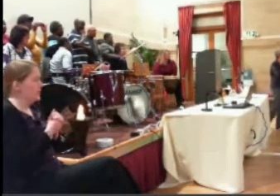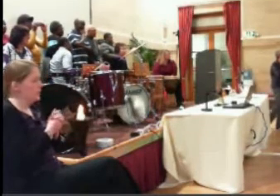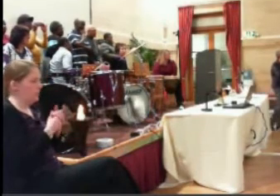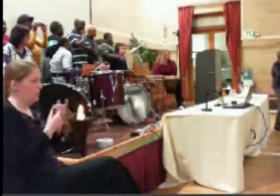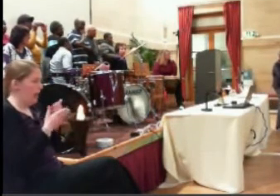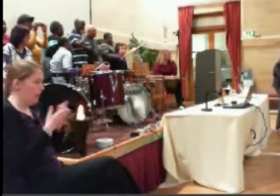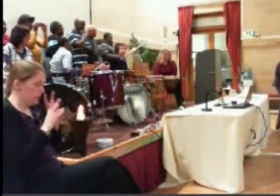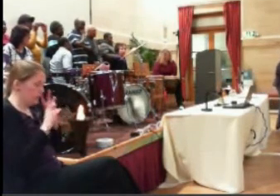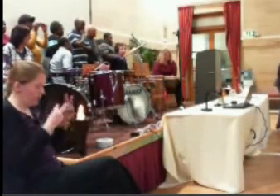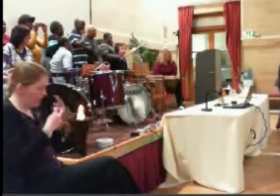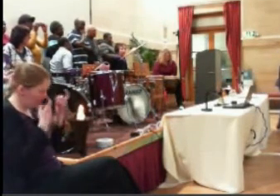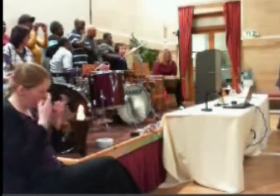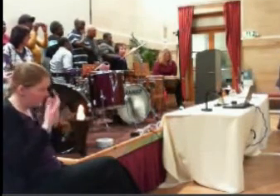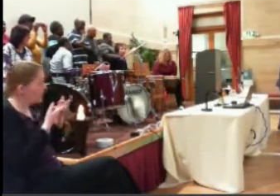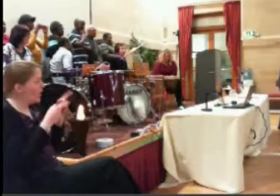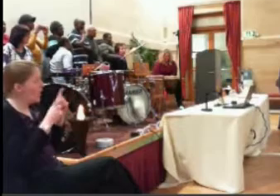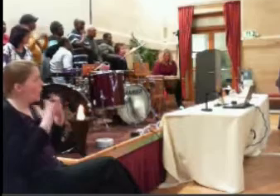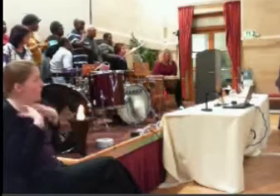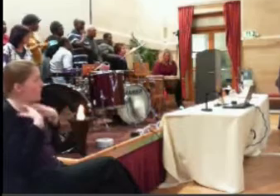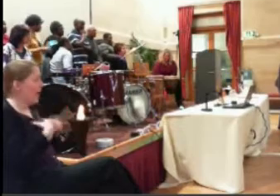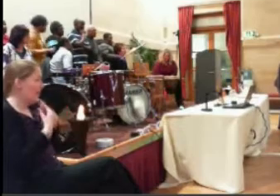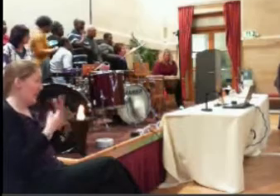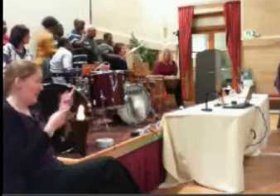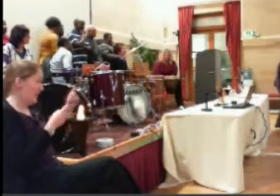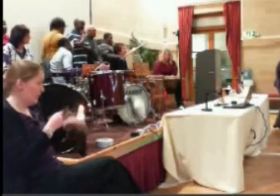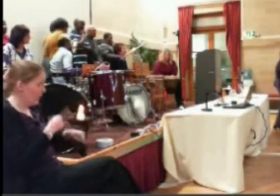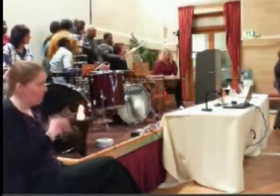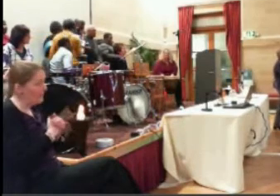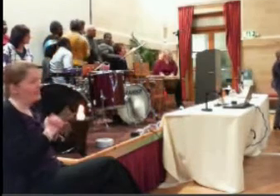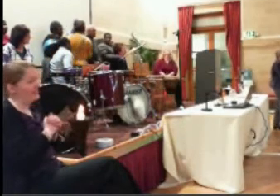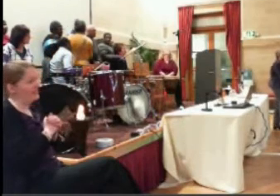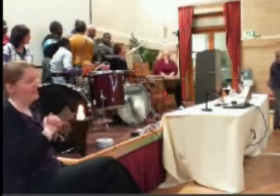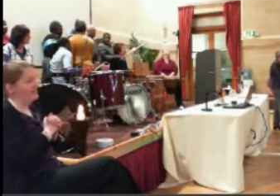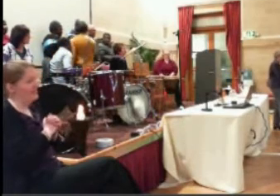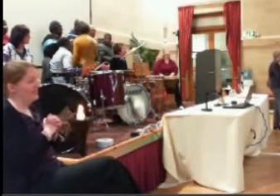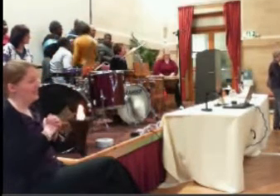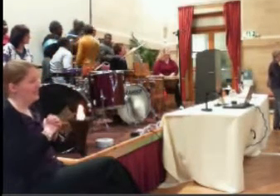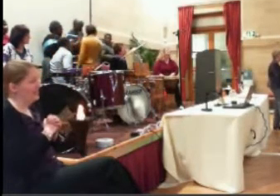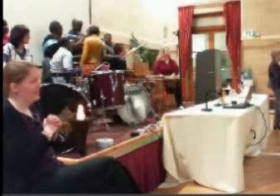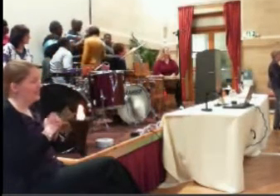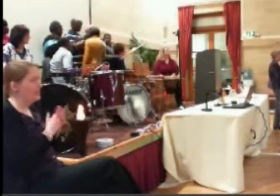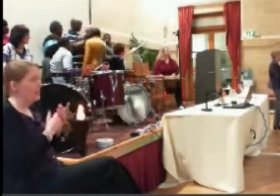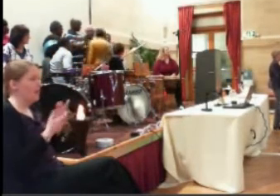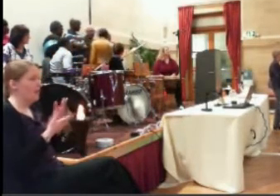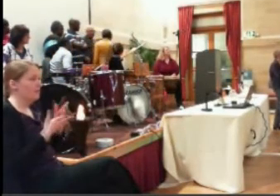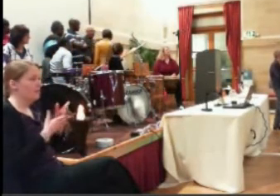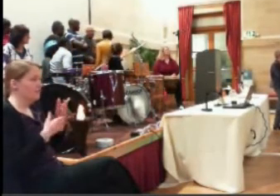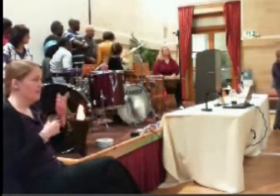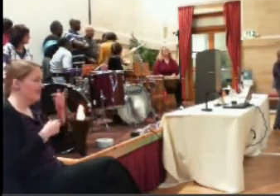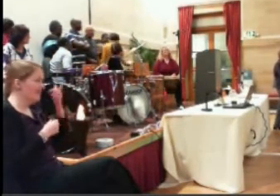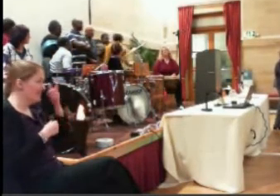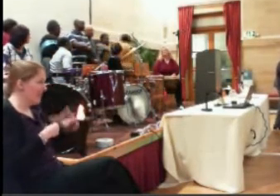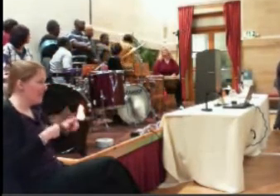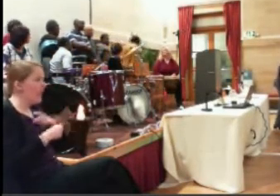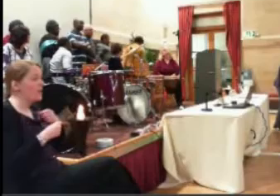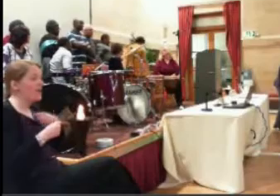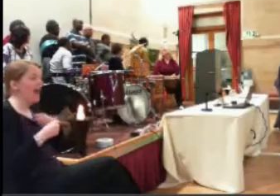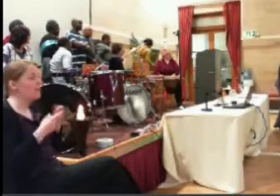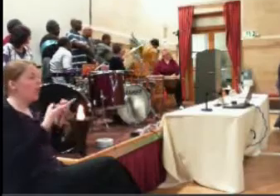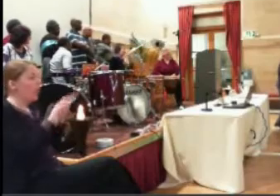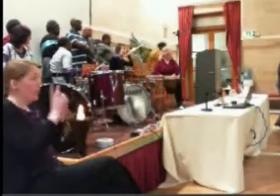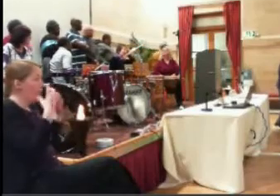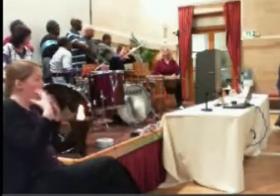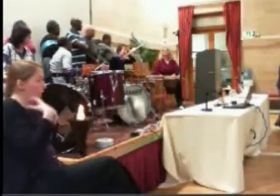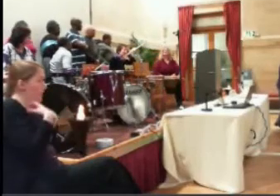commitments that we take forward. Lord Mayor, thank you very much for your words. And it's our privilege. How often does this happen to have not only the Lord